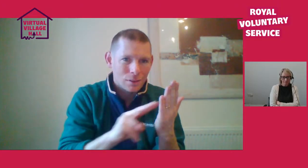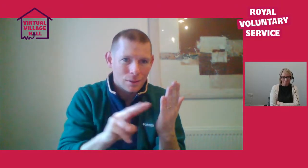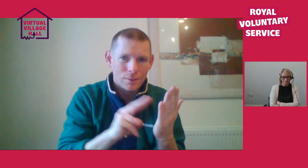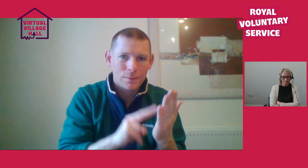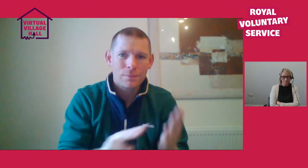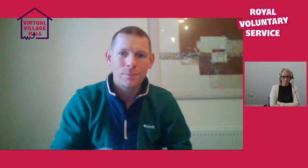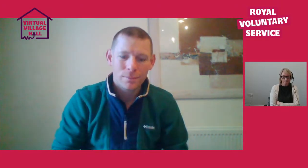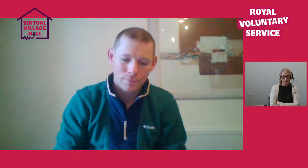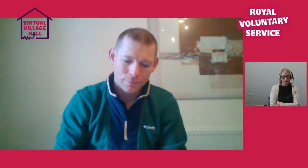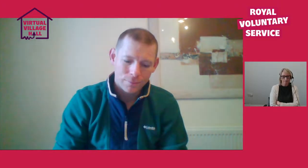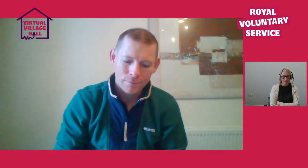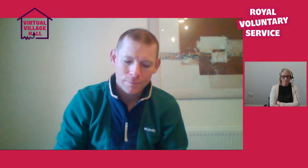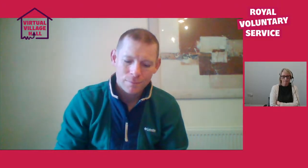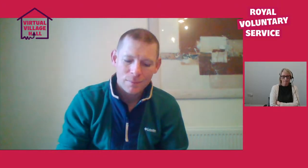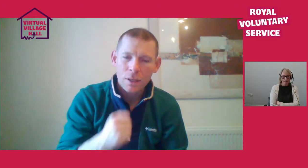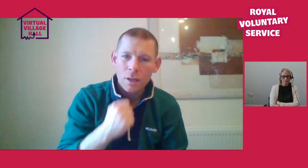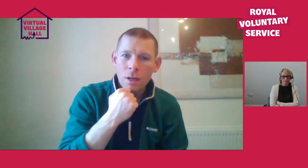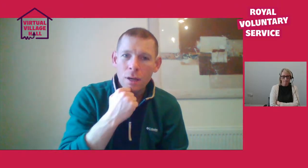reading.